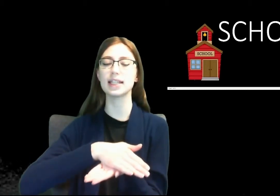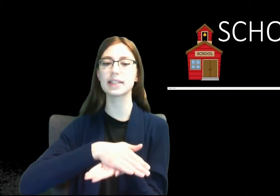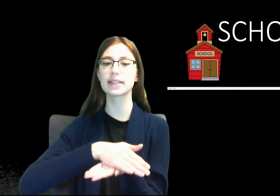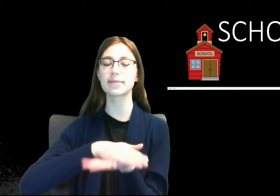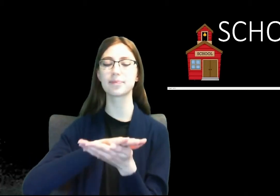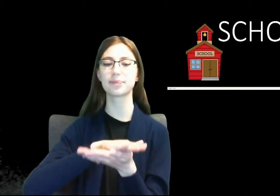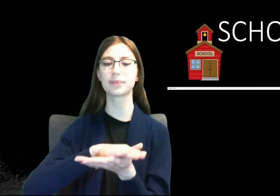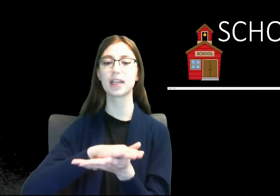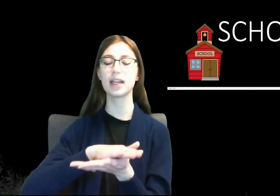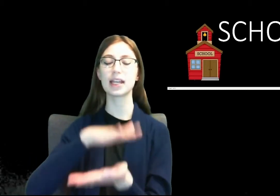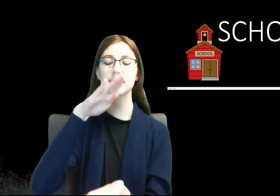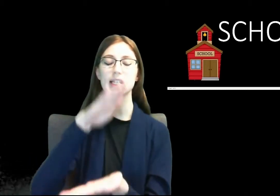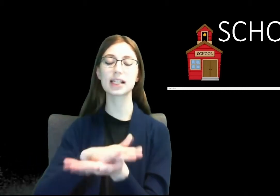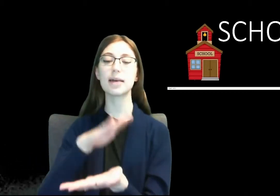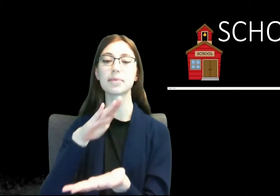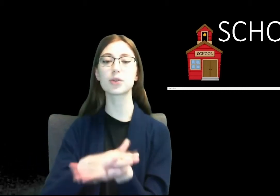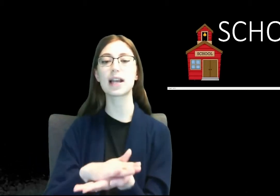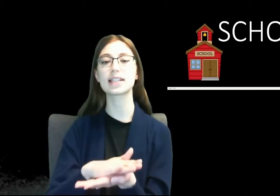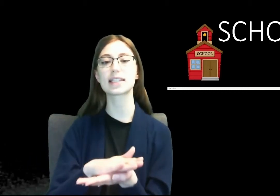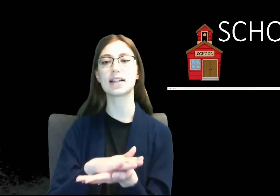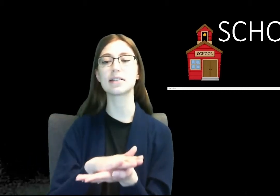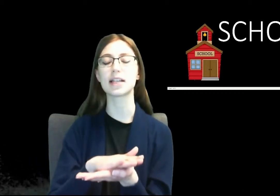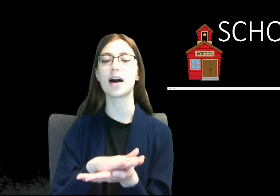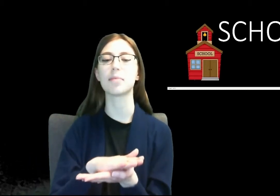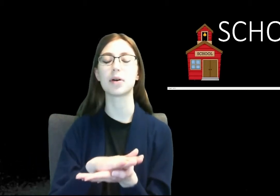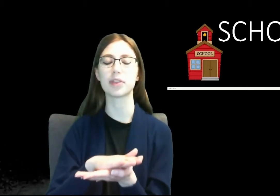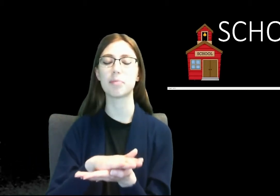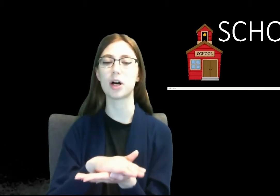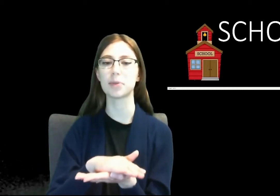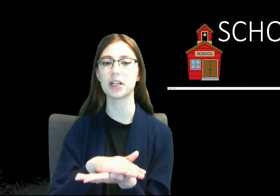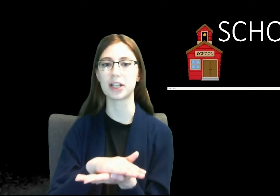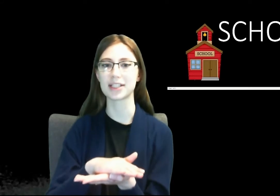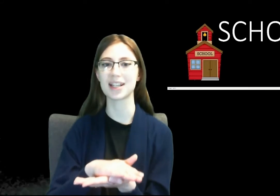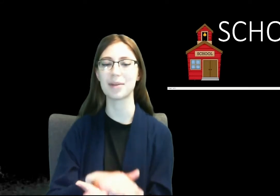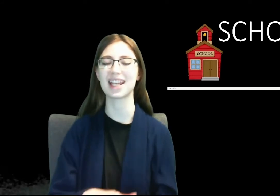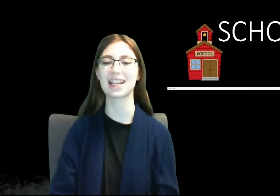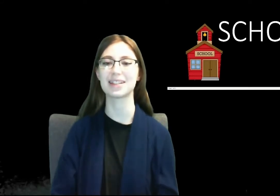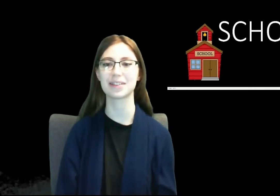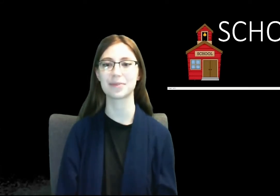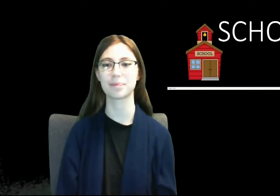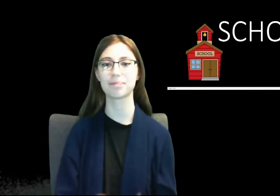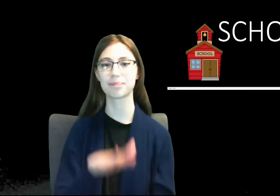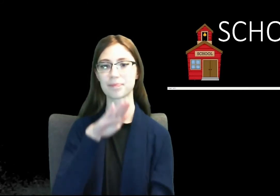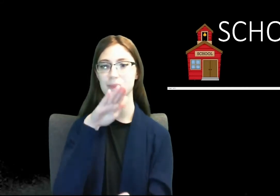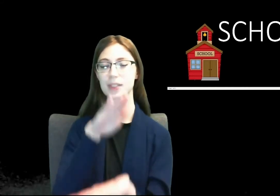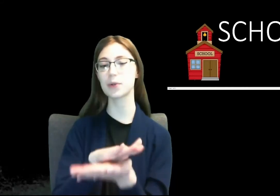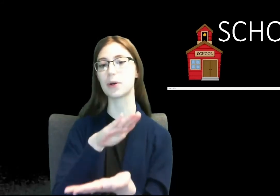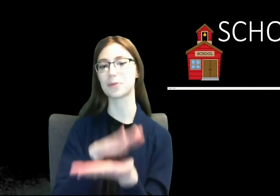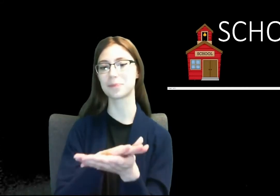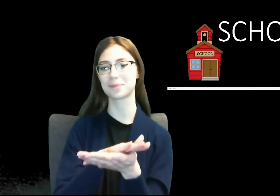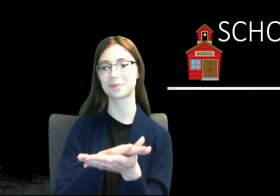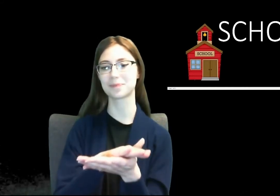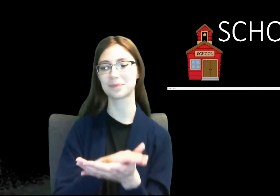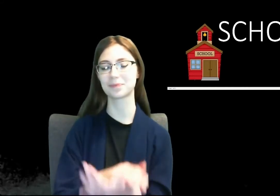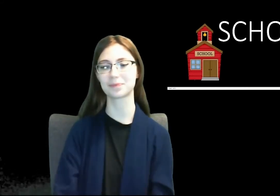this. It's going to clap twice on top of the palm of your non-dominant hand. School.